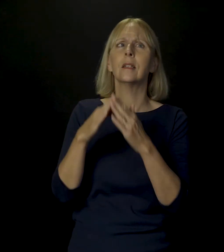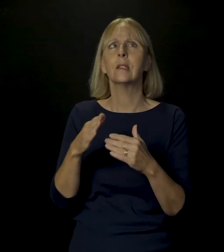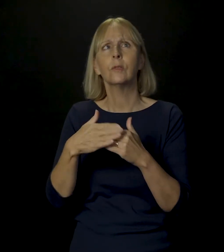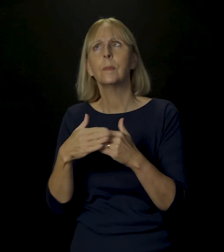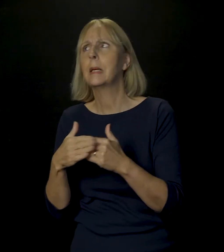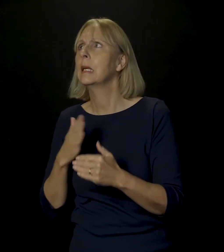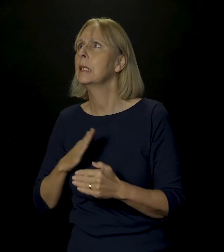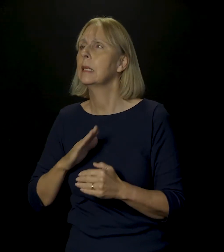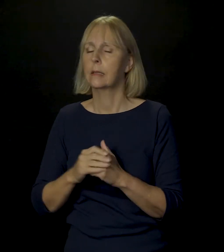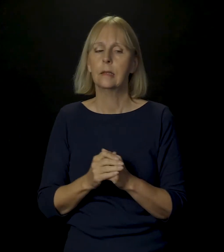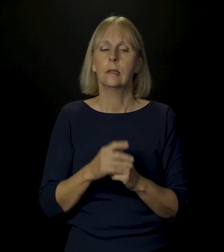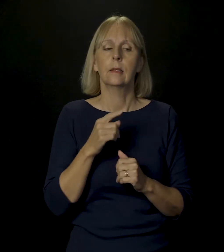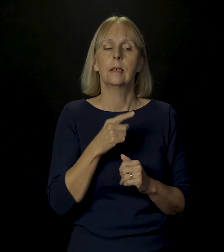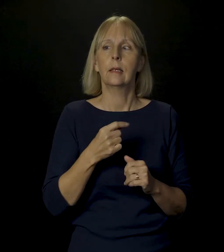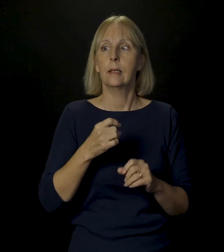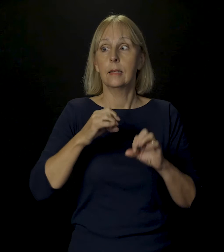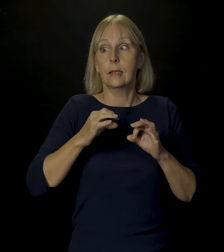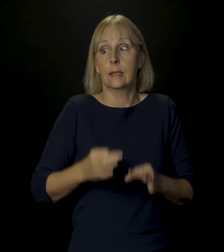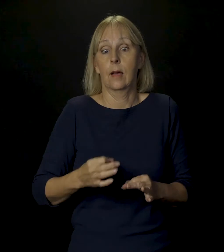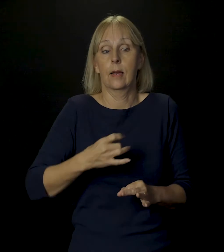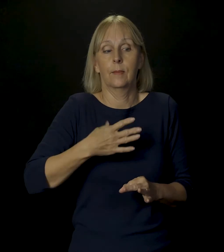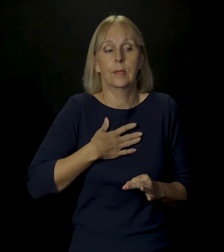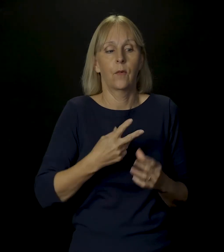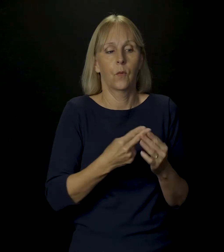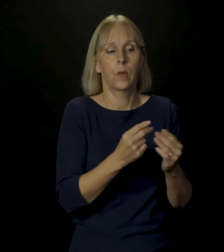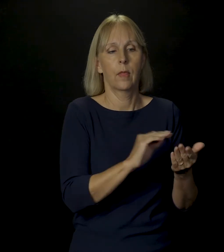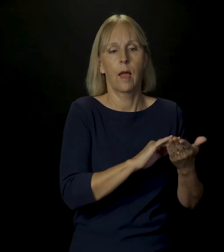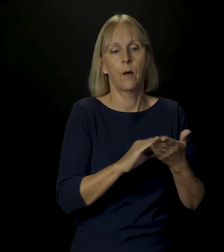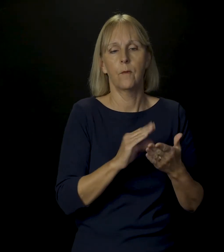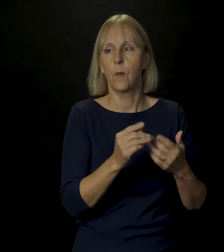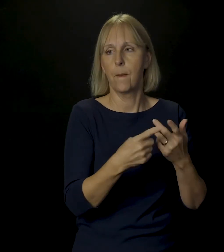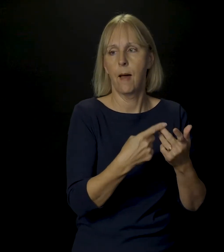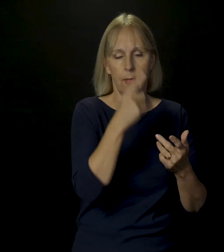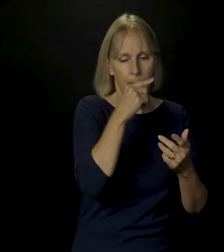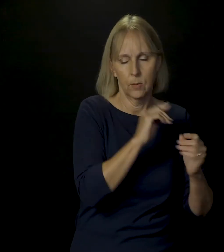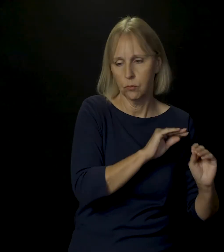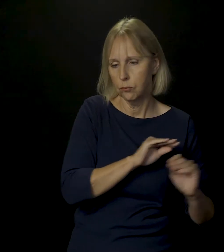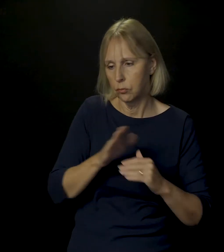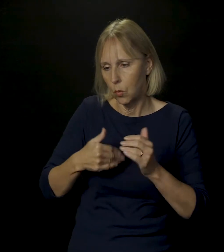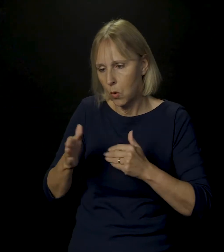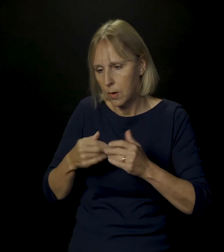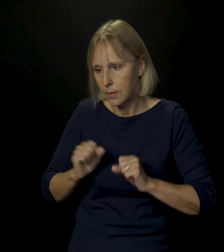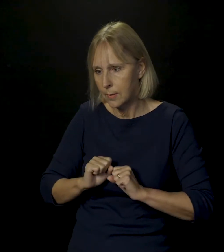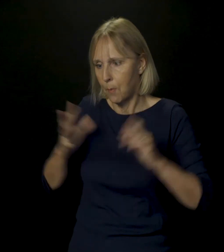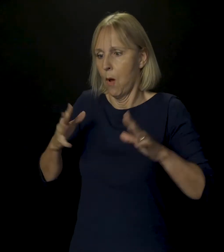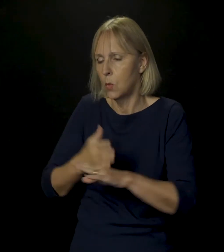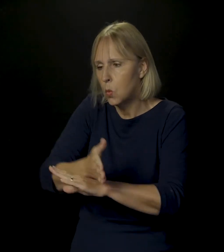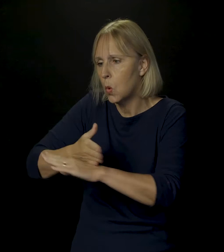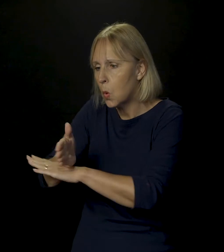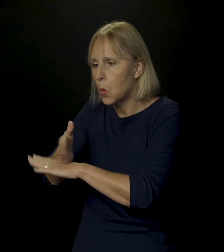On His Own Accord With The Help Of A Few Other Legends From His Church He Organised A Surprise Working Bee And Within